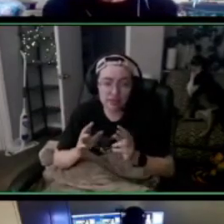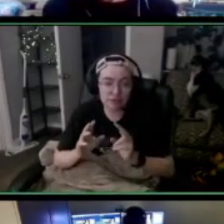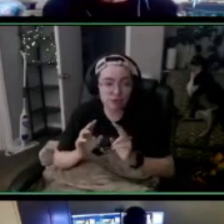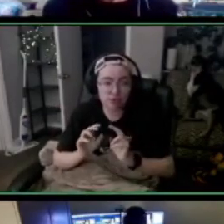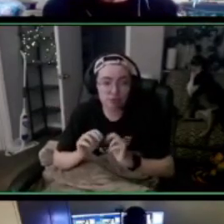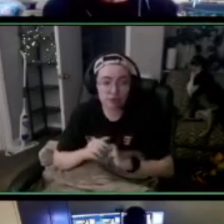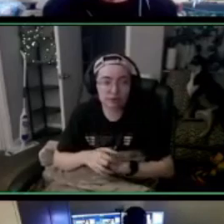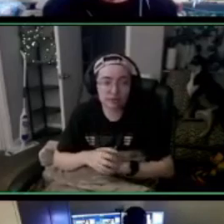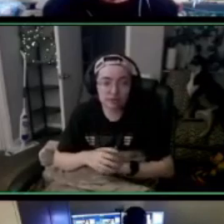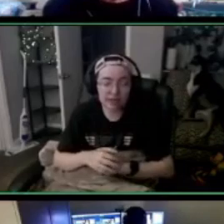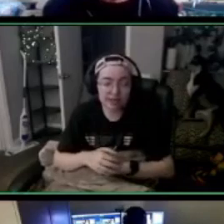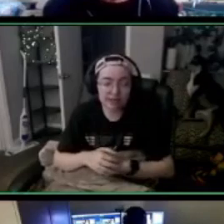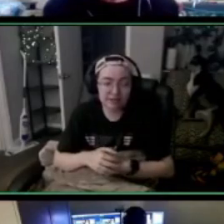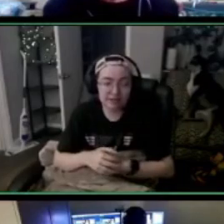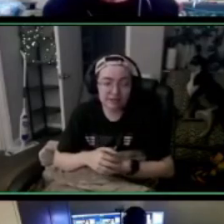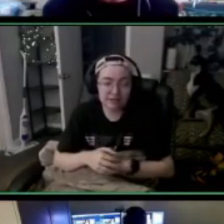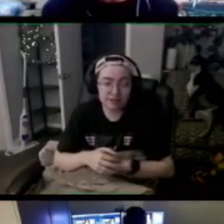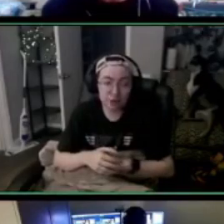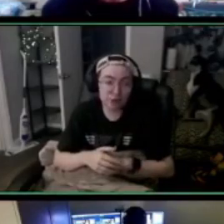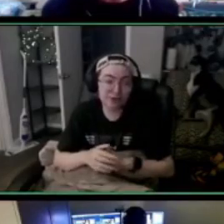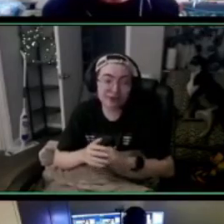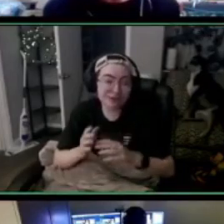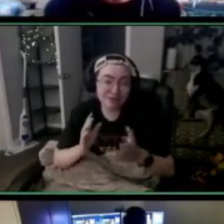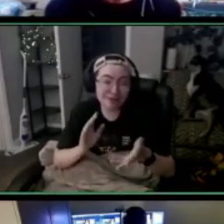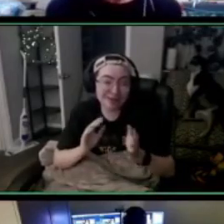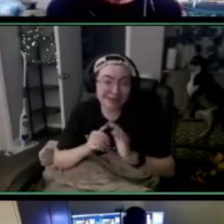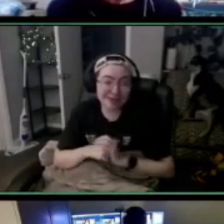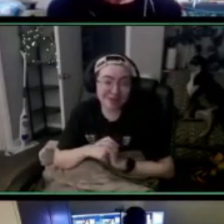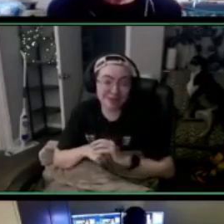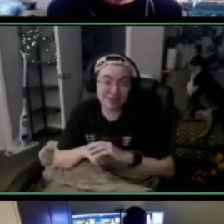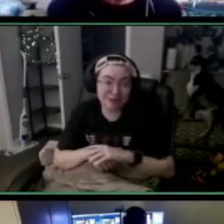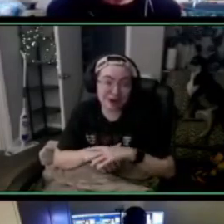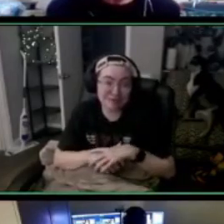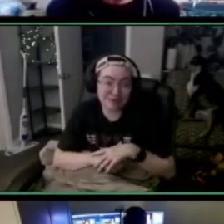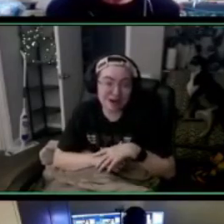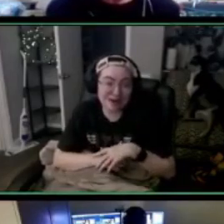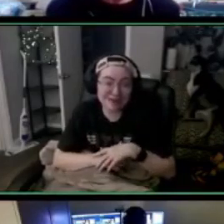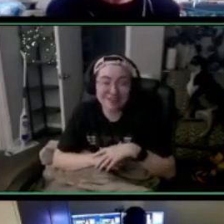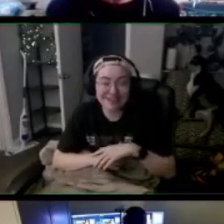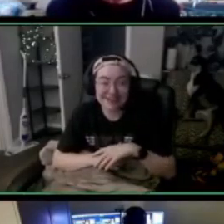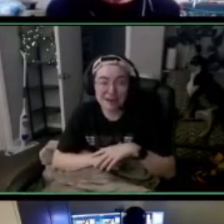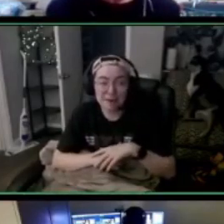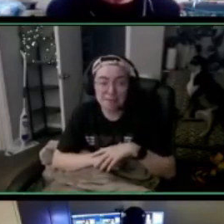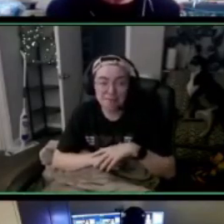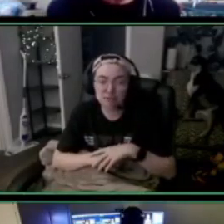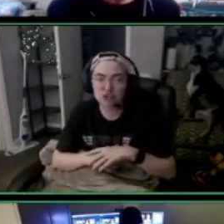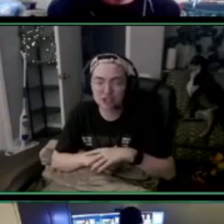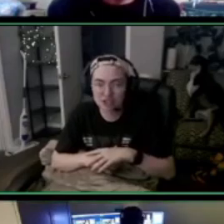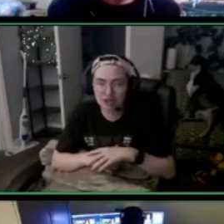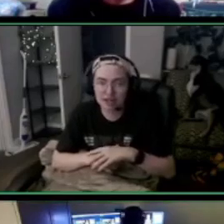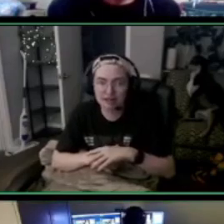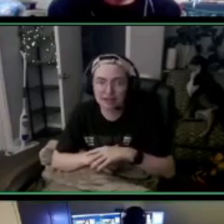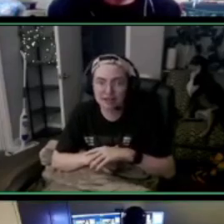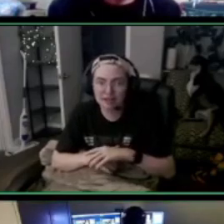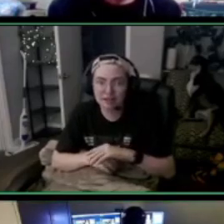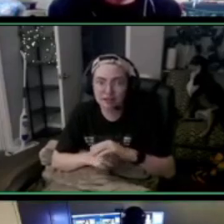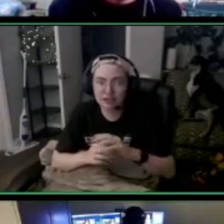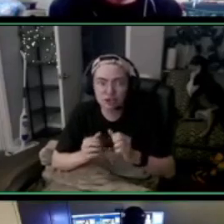first couple of rows and you'll definitely you'll make Robin proud. But just sit there and like literally just copy